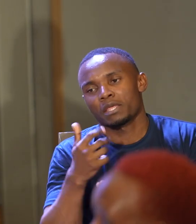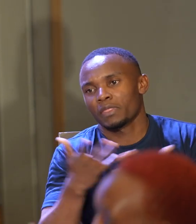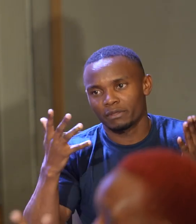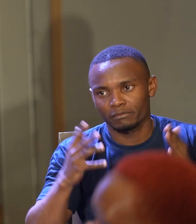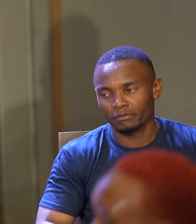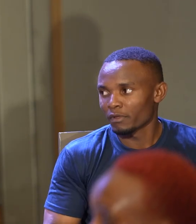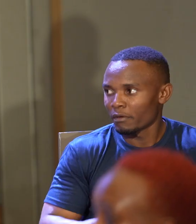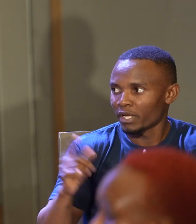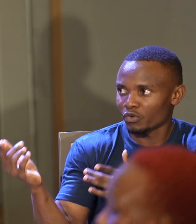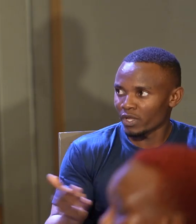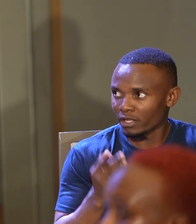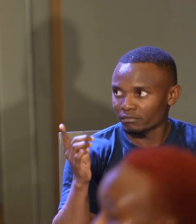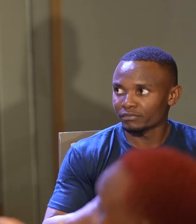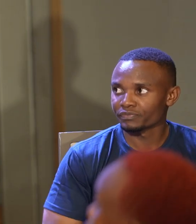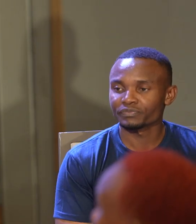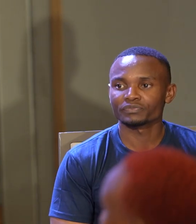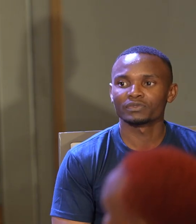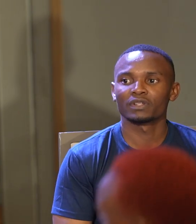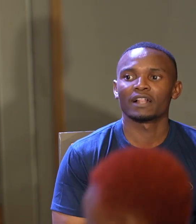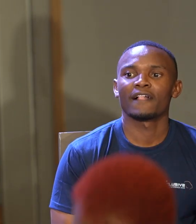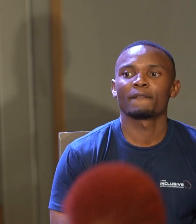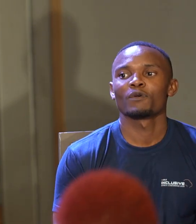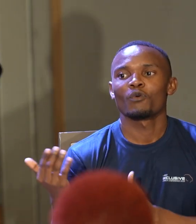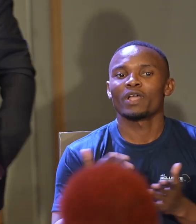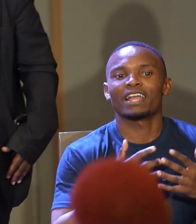matter. Thank you. Welcome, Engineer.